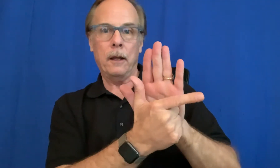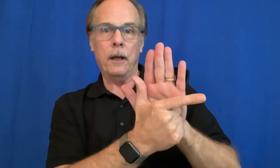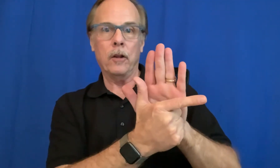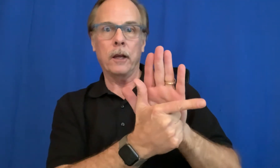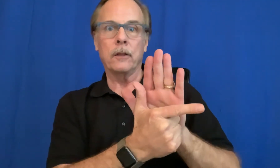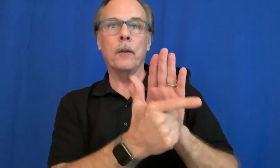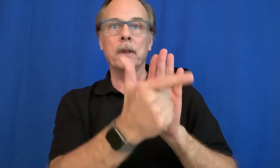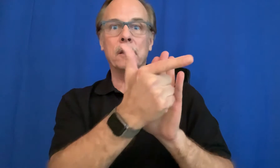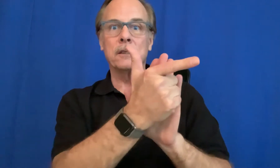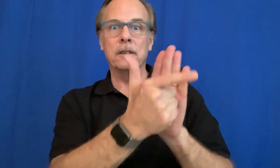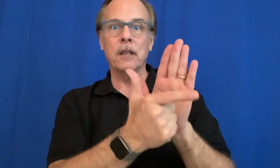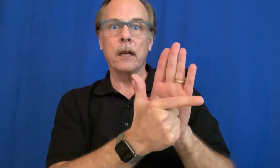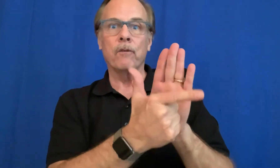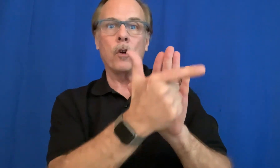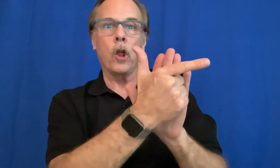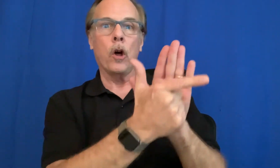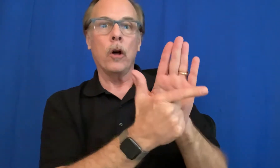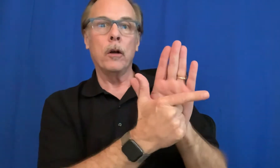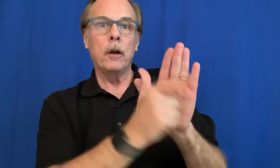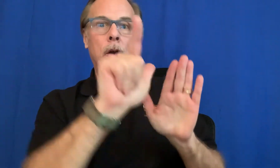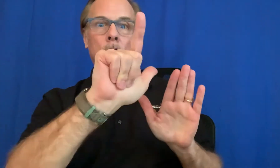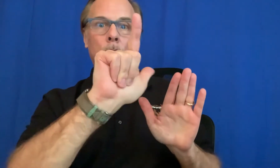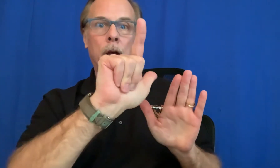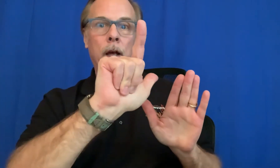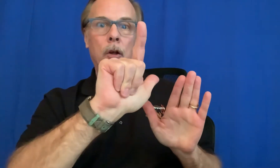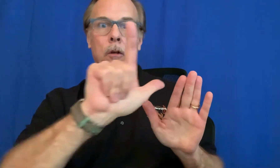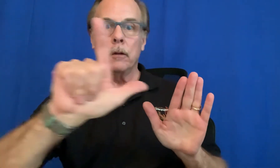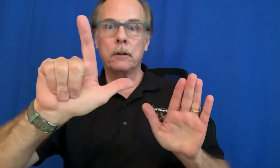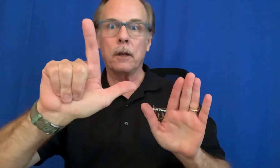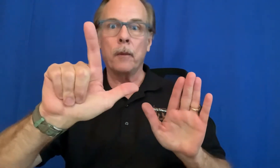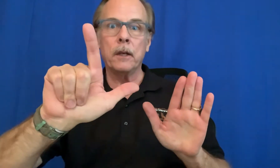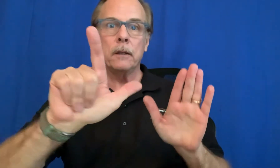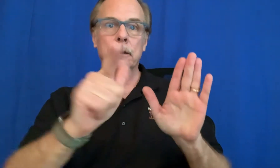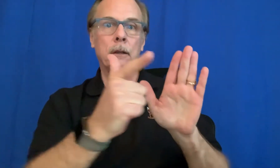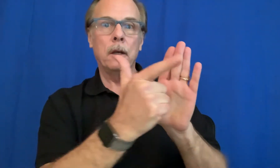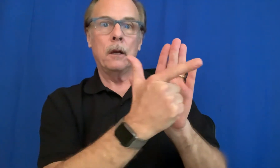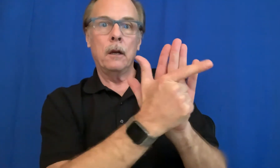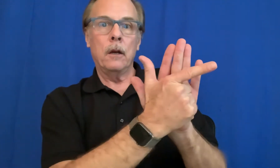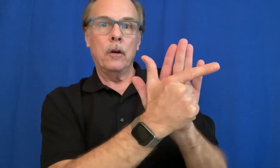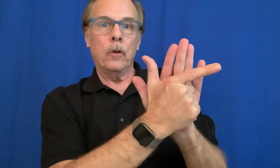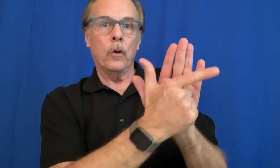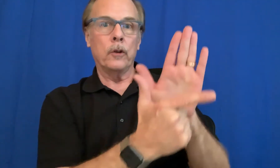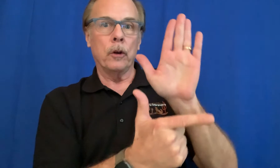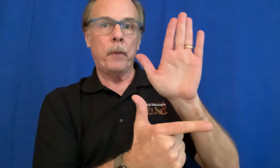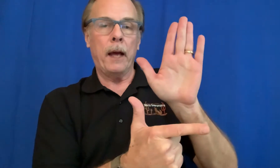L like that, but this is the sign for law. Your L dominant on your